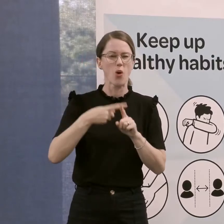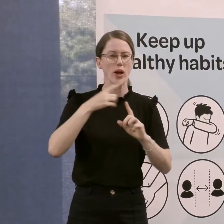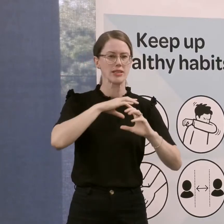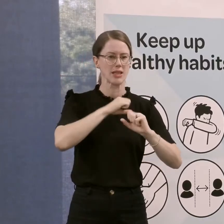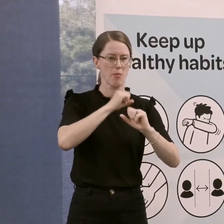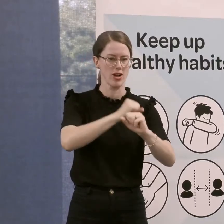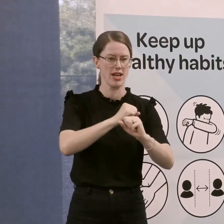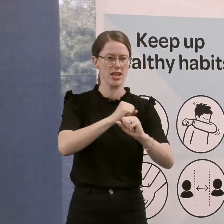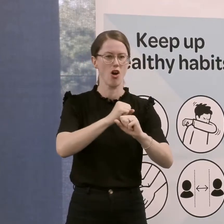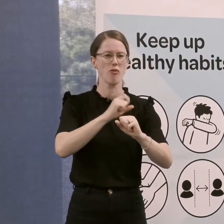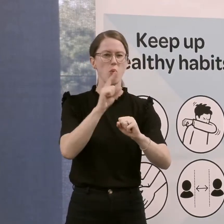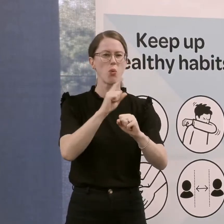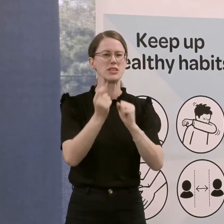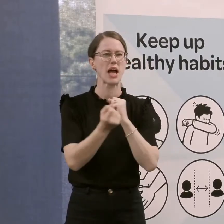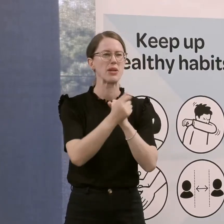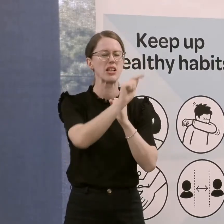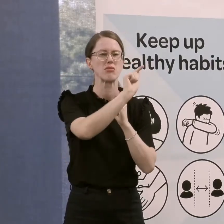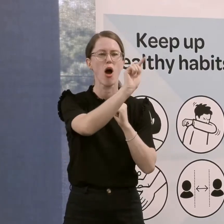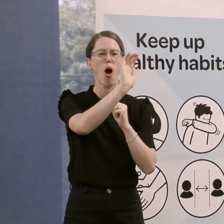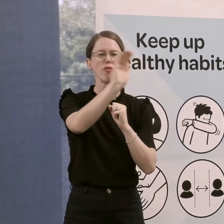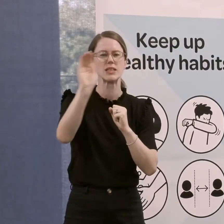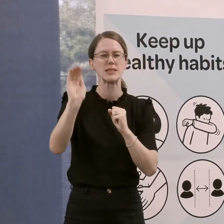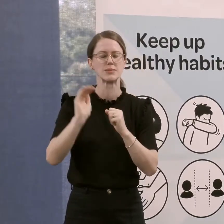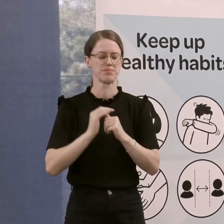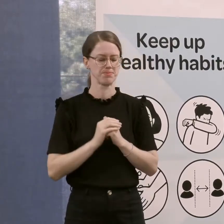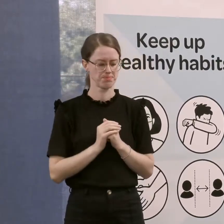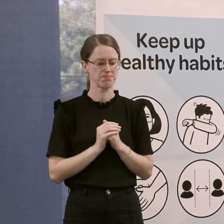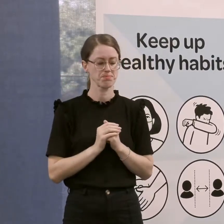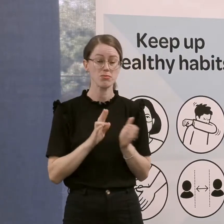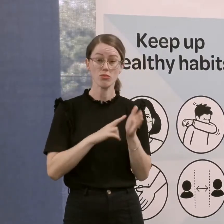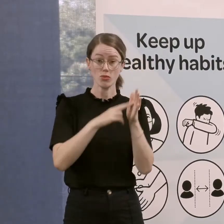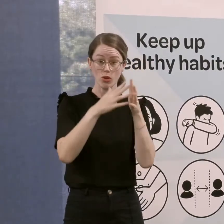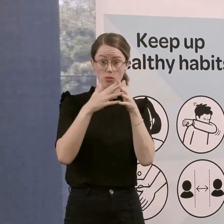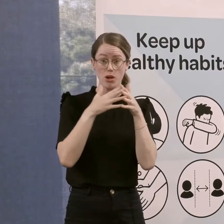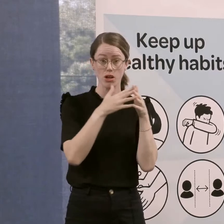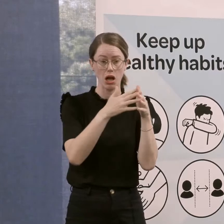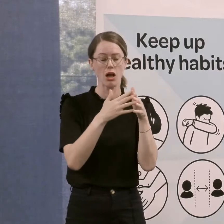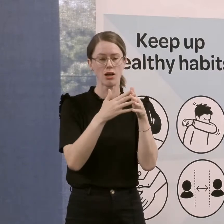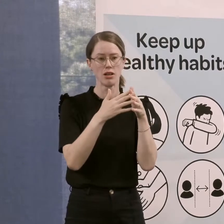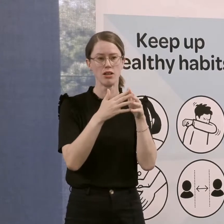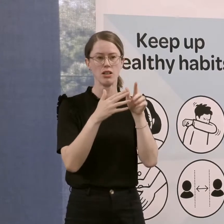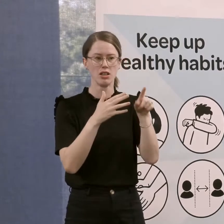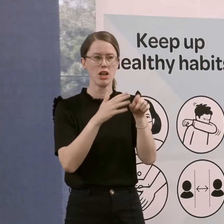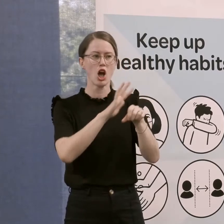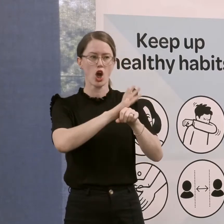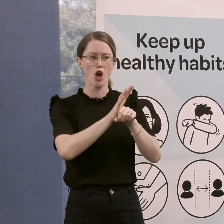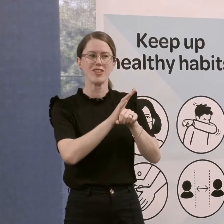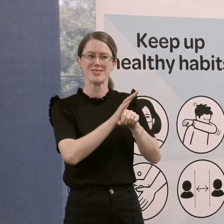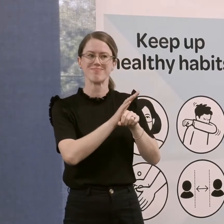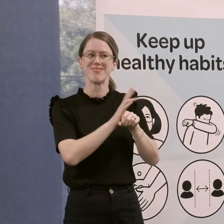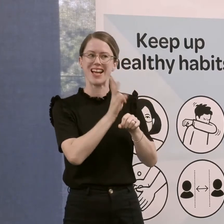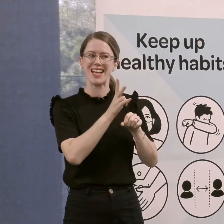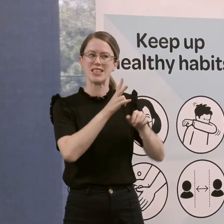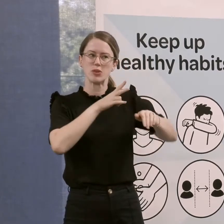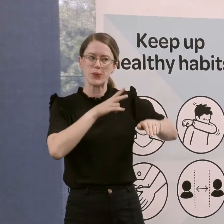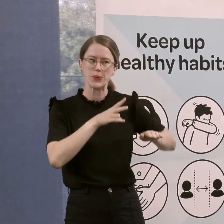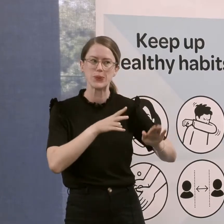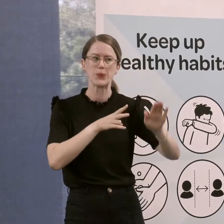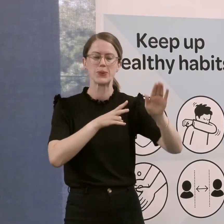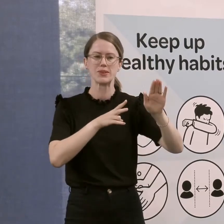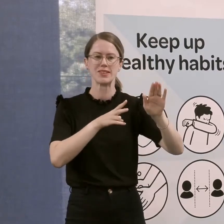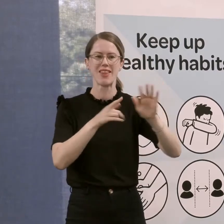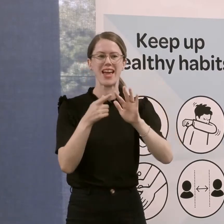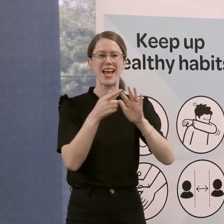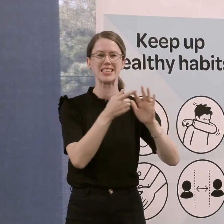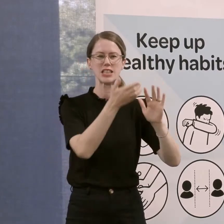summary of key international developments. In North America, we can see cases starting to rise again. It started on the East